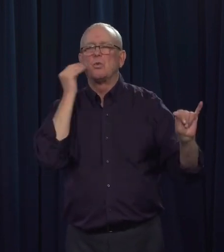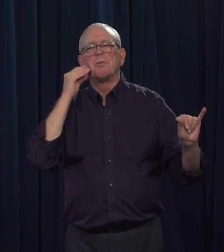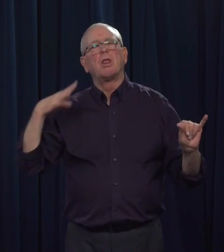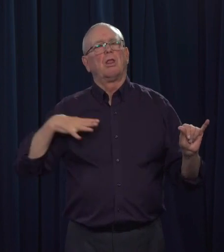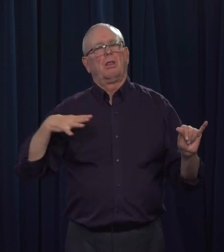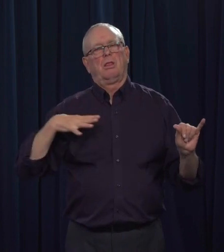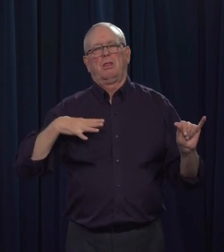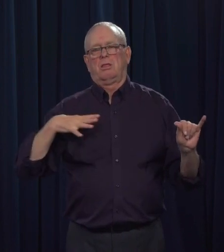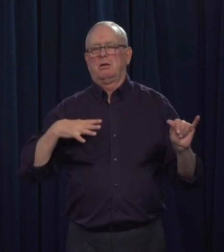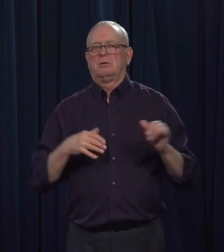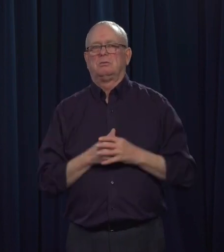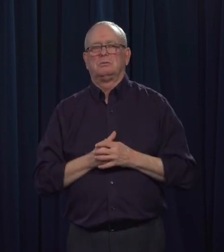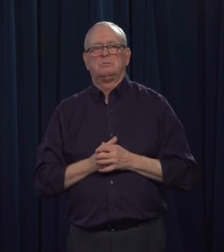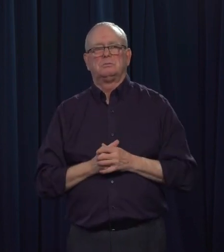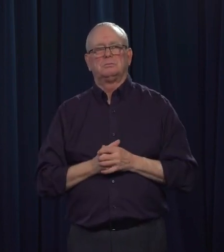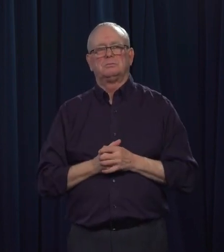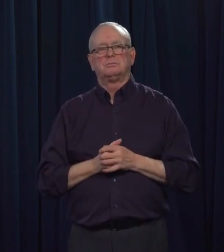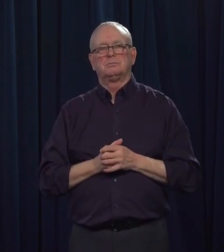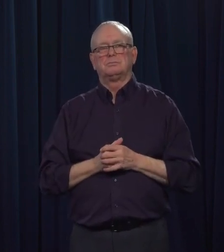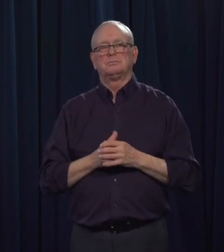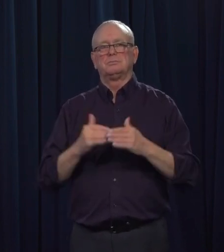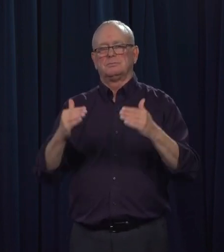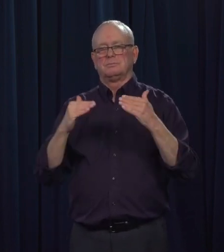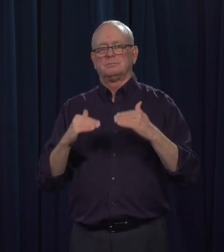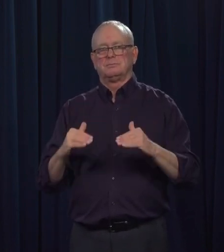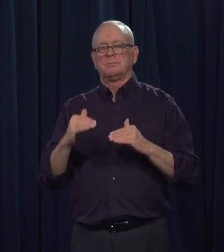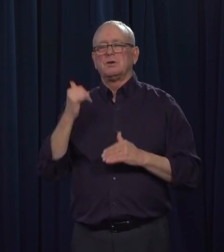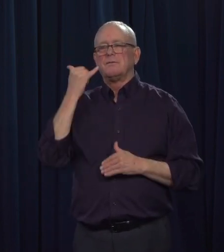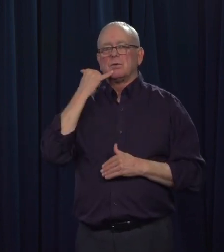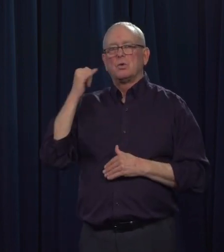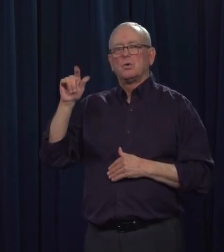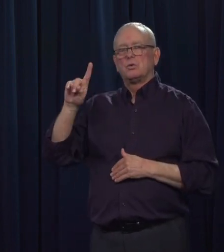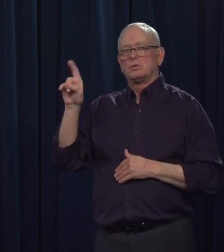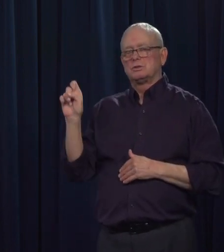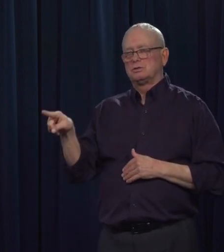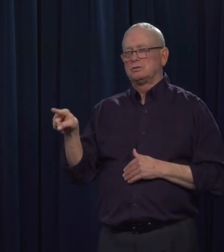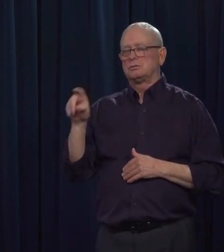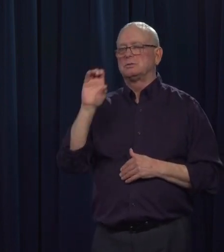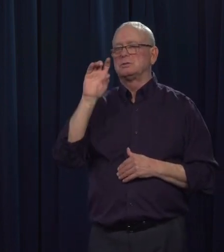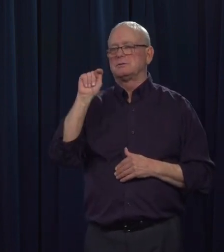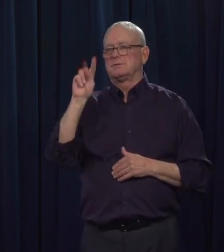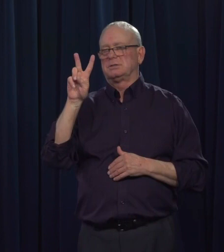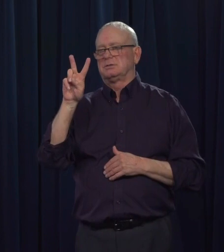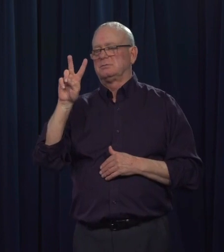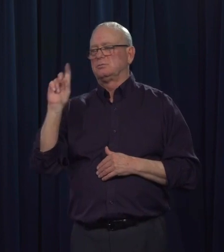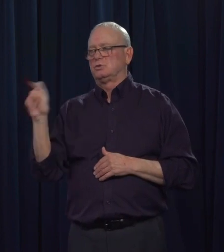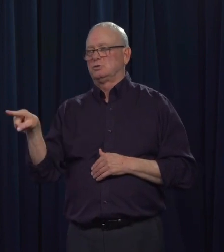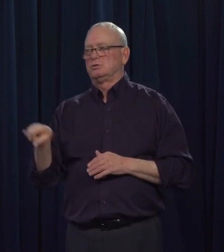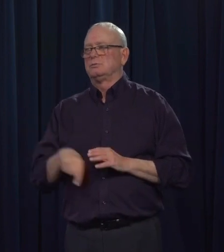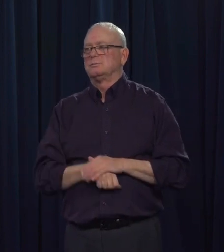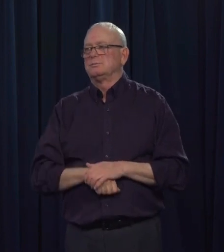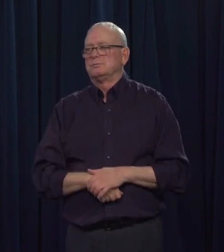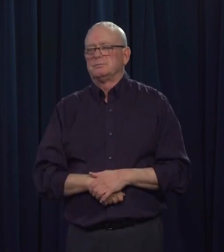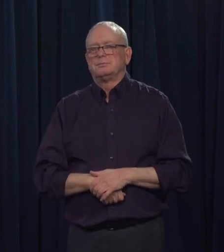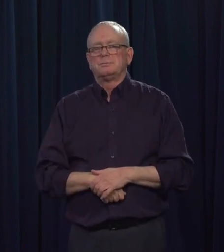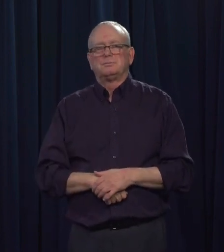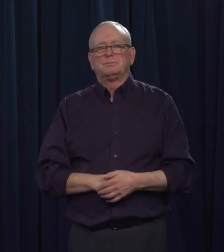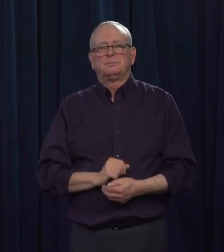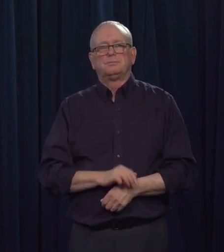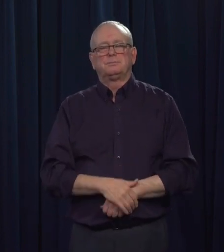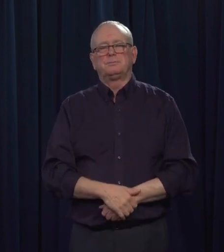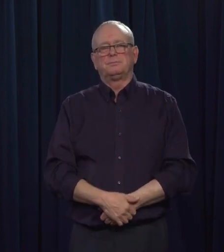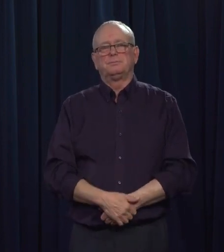Yes, thank you. The next question is from Kevin Nimick from CTV. Kevin, your line is open. Please go ahead. Hi, Dr. Hinshaw. I'm wondering